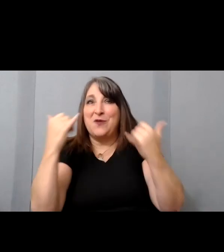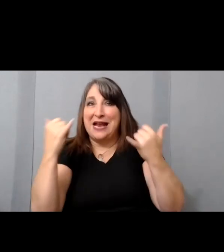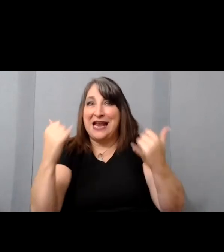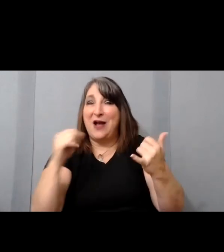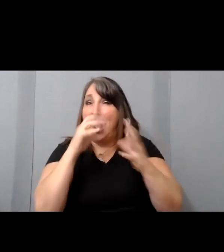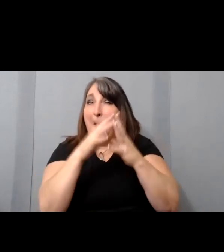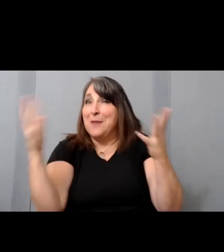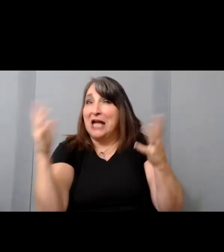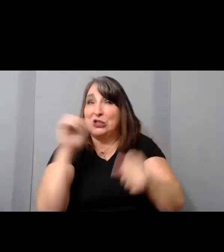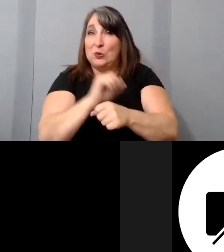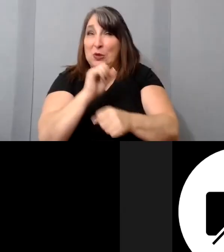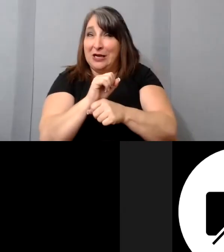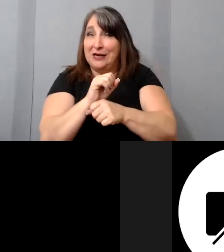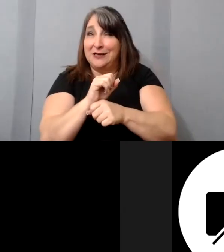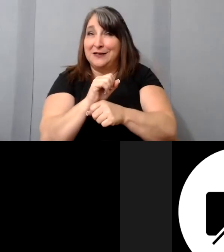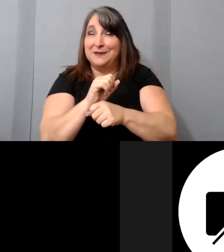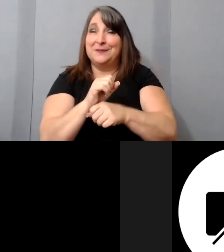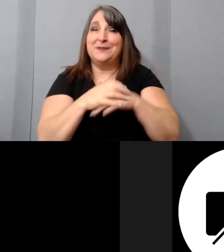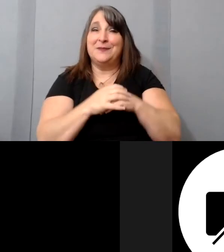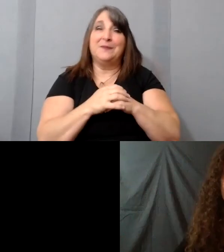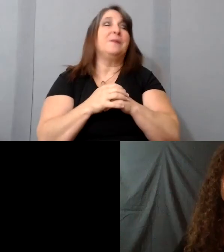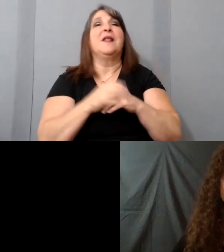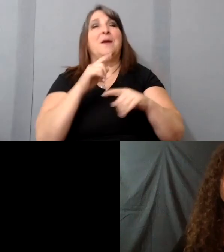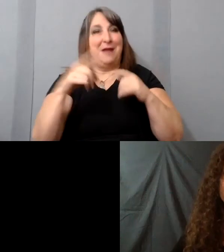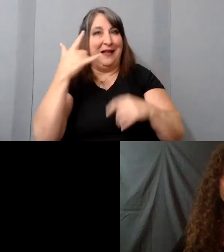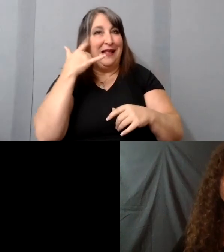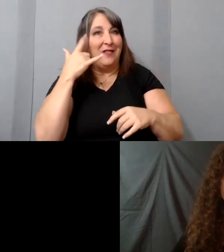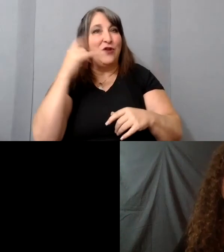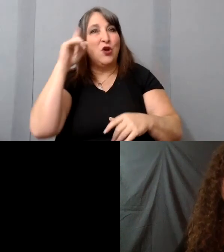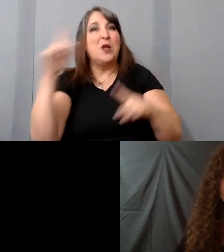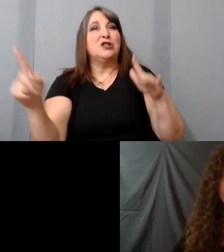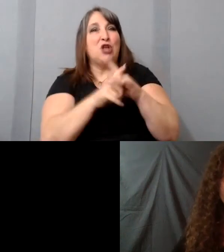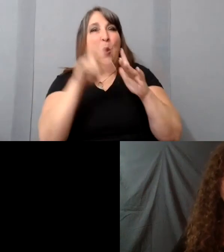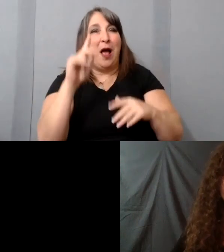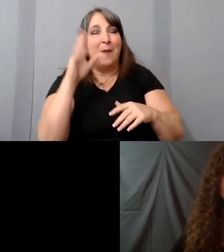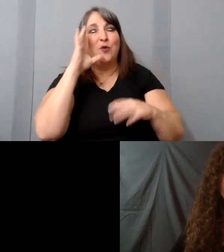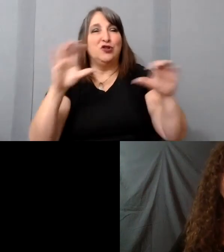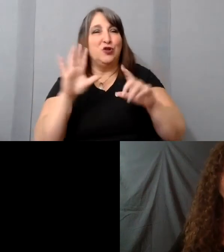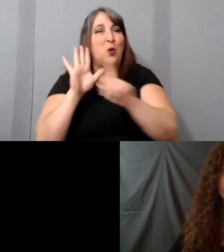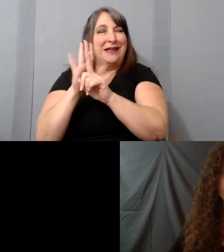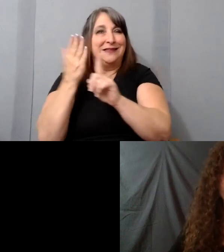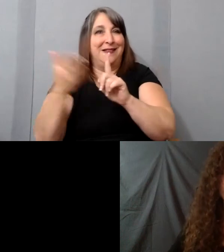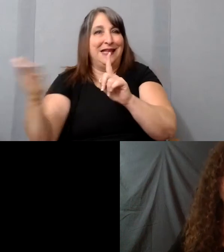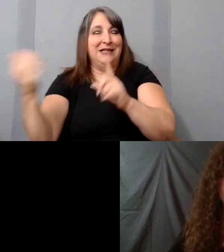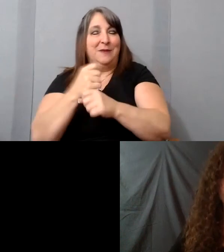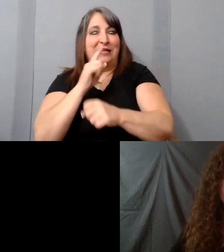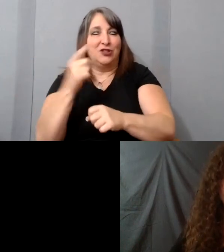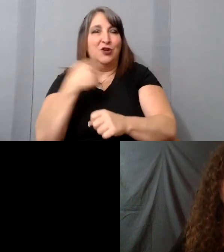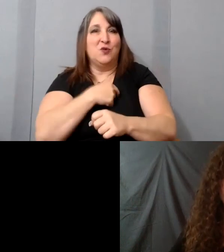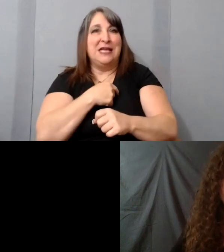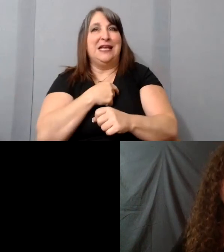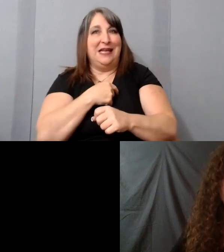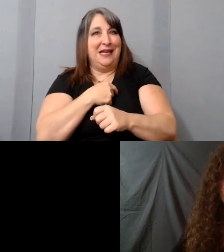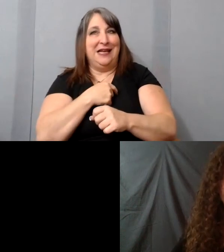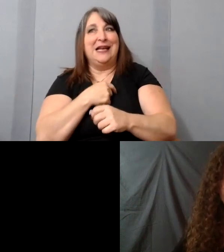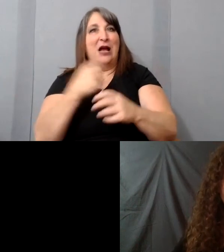might envision. But California is going to show up. California is going to do its thing to make sure that we take those 2